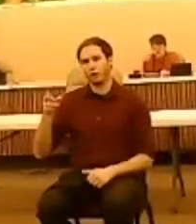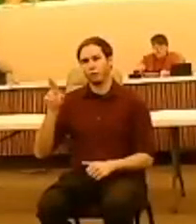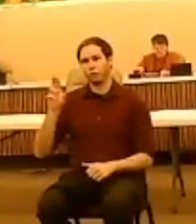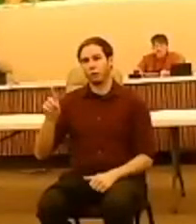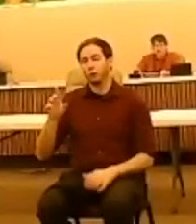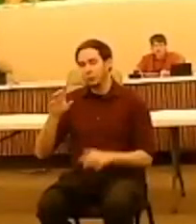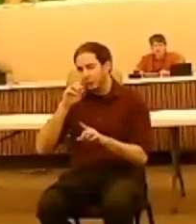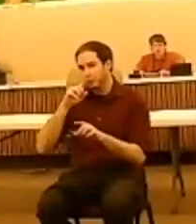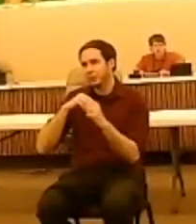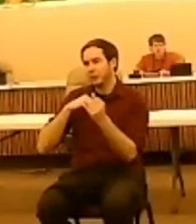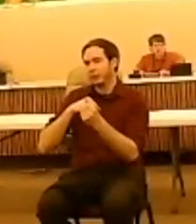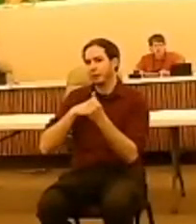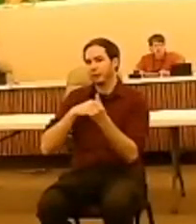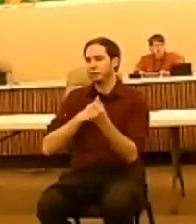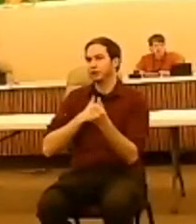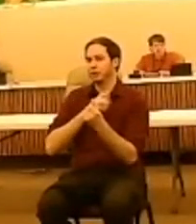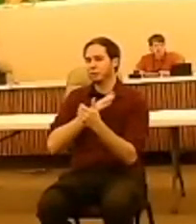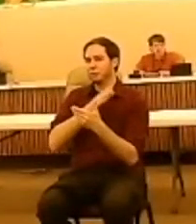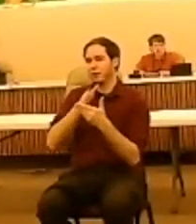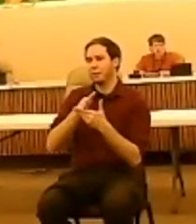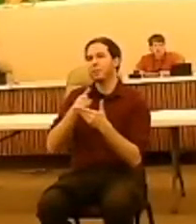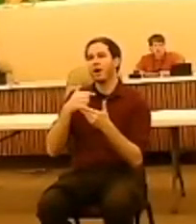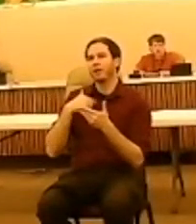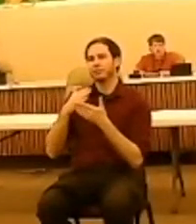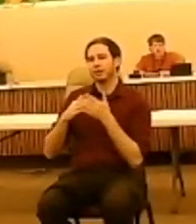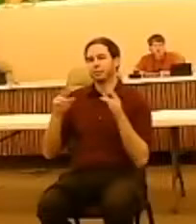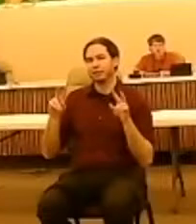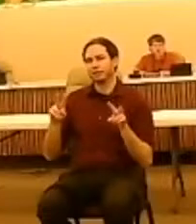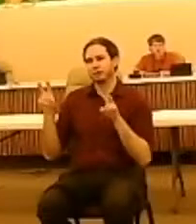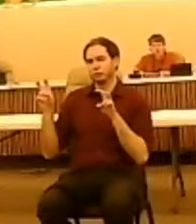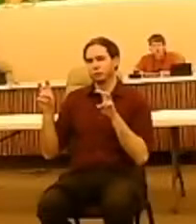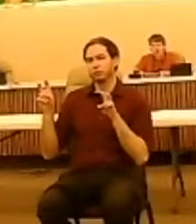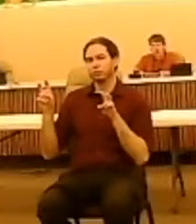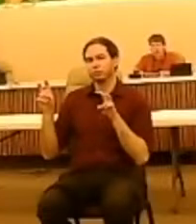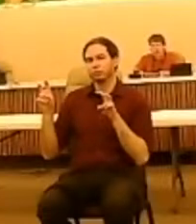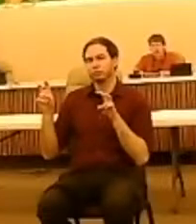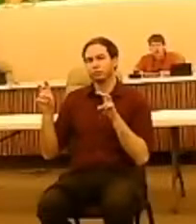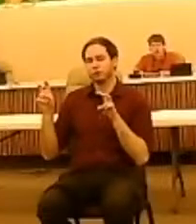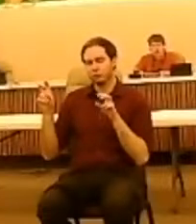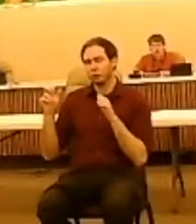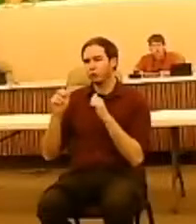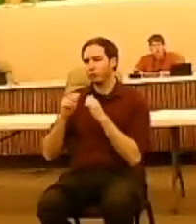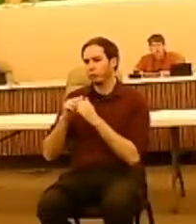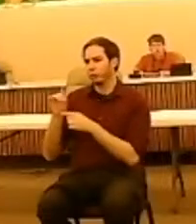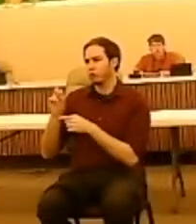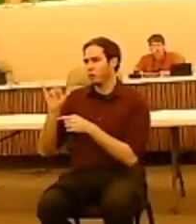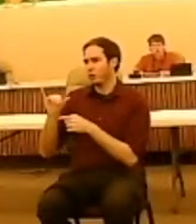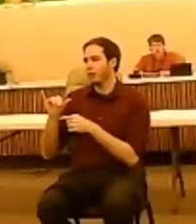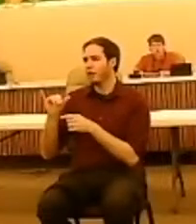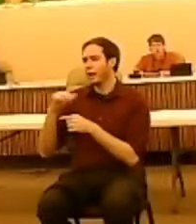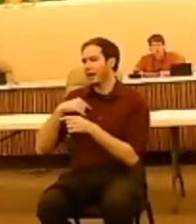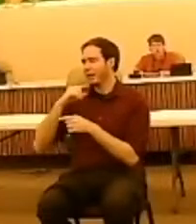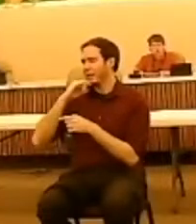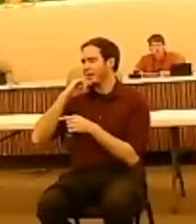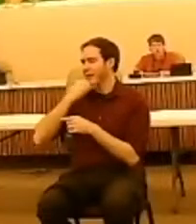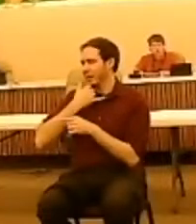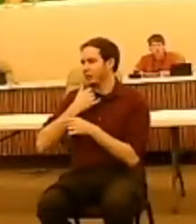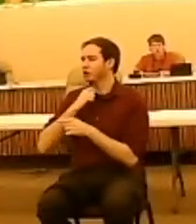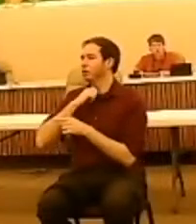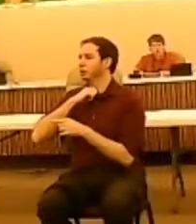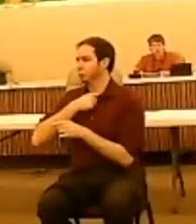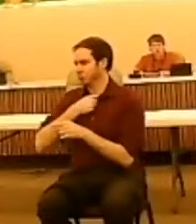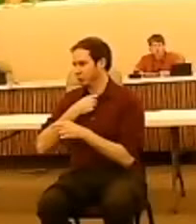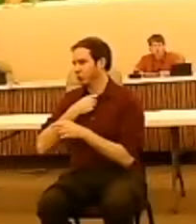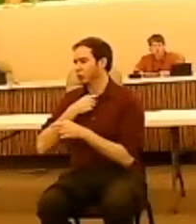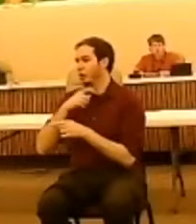Hold on just a minute. Sorry, we were having an issue muting Dorothy again. I accidentally muted the main